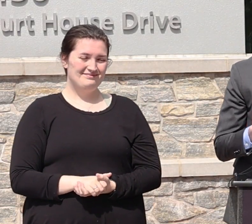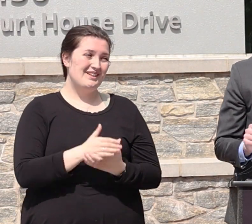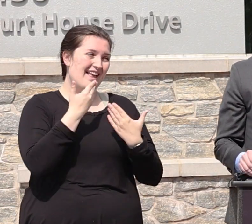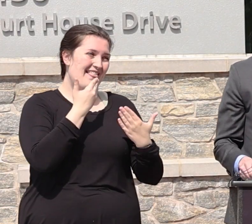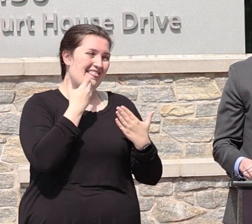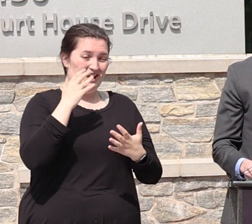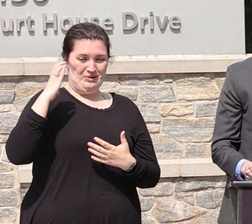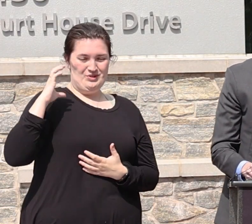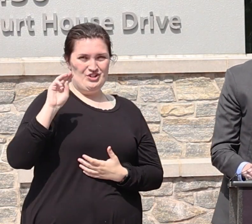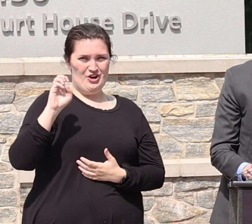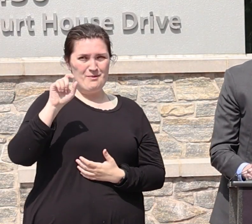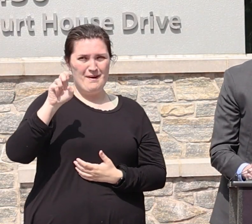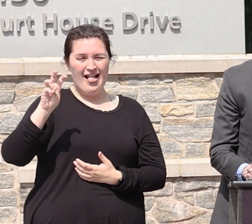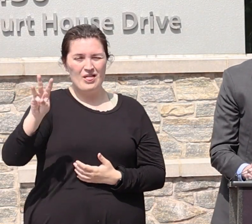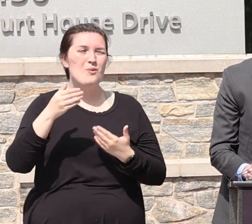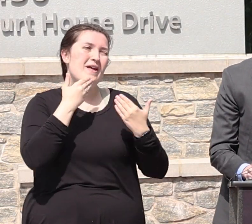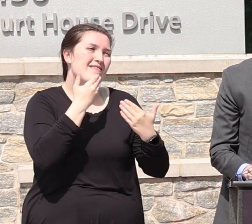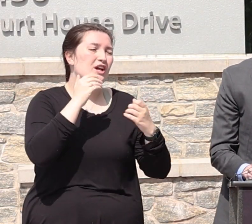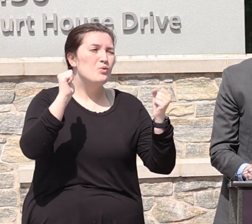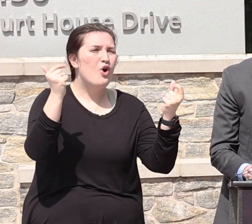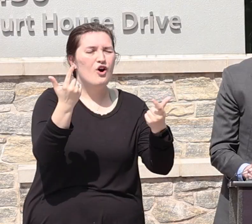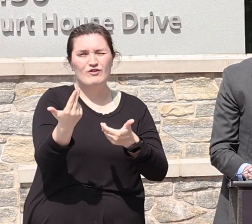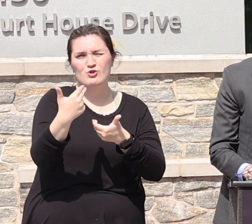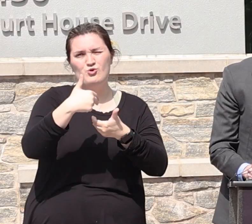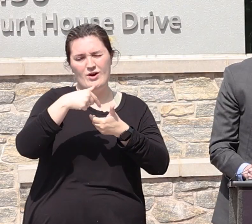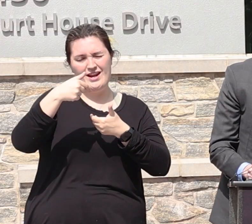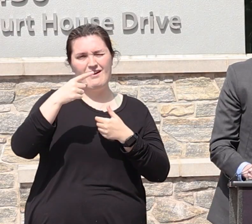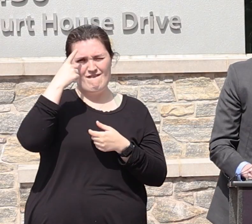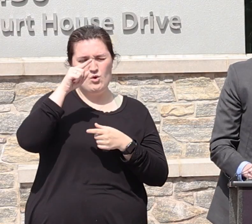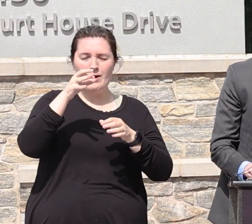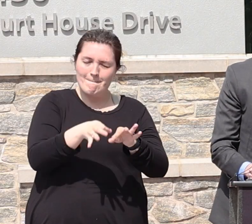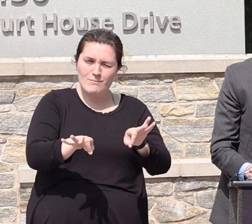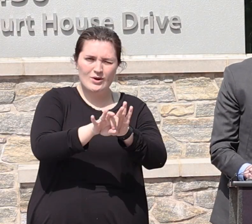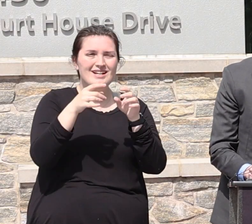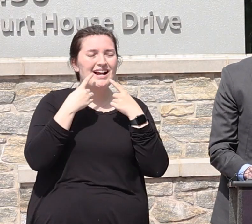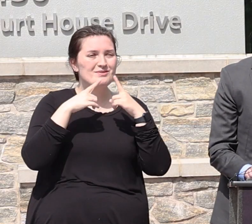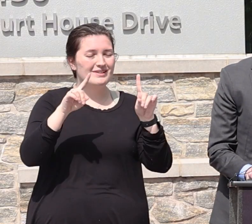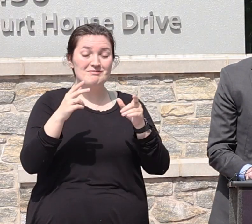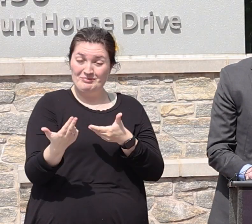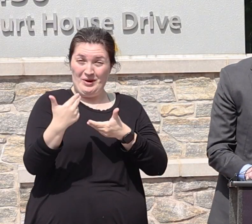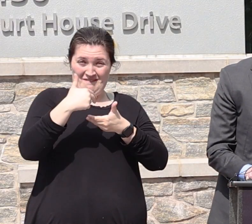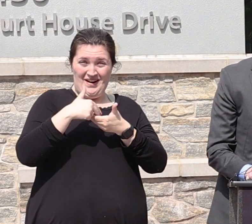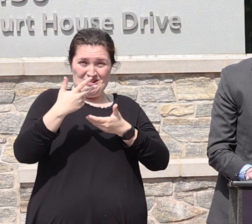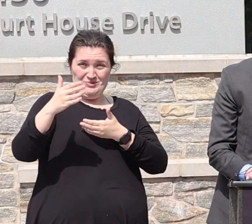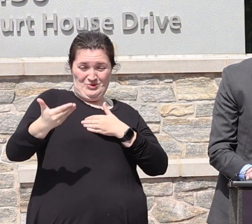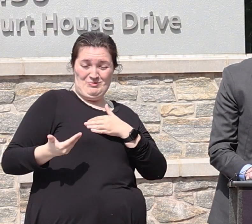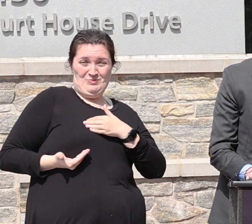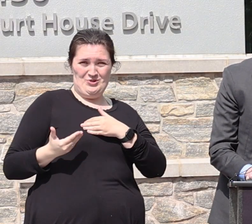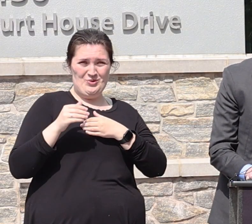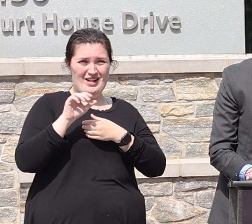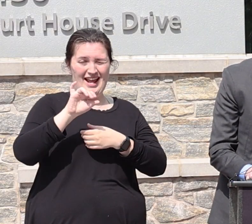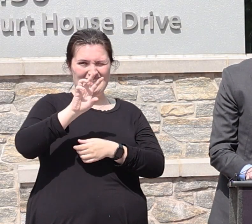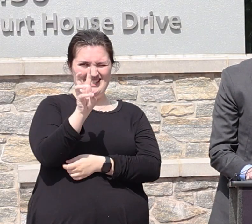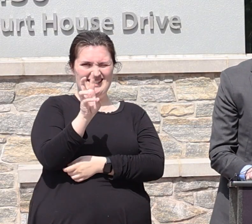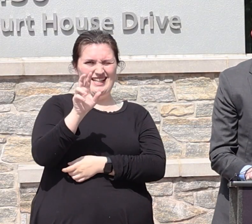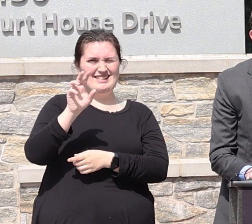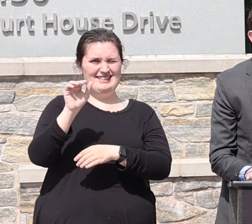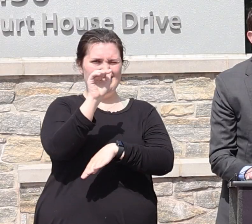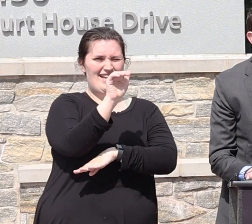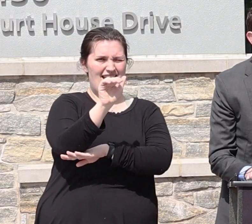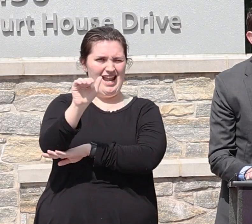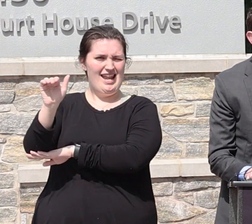Thank you, Chair Mallow, and thank you all for joining us for this important announcement. We invite you to tune in at 6 p.m. this evening as the County Executive presents his full